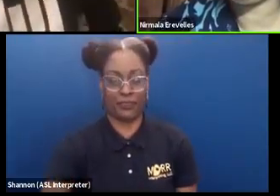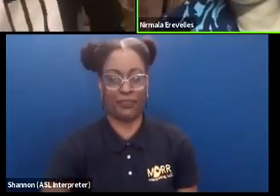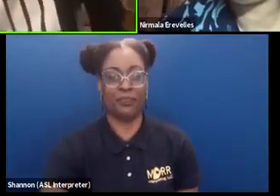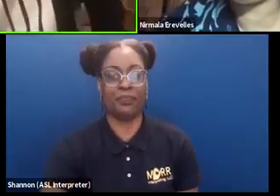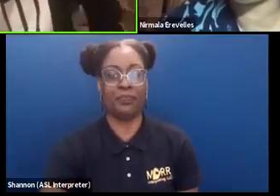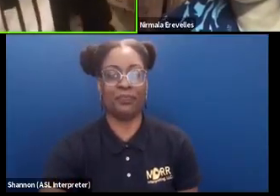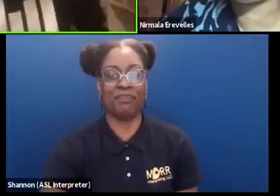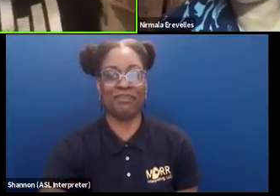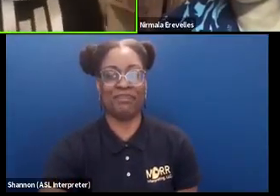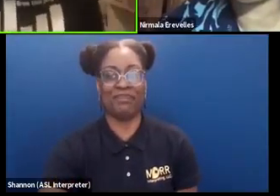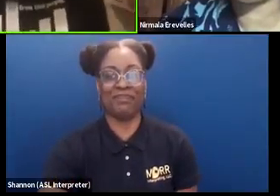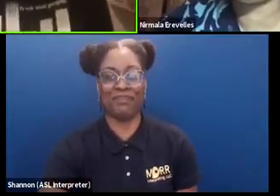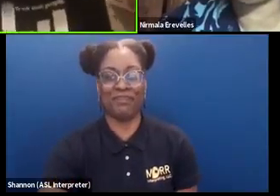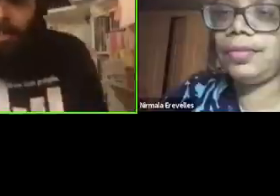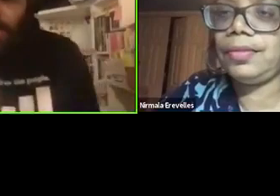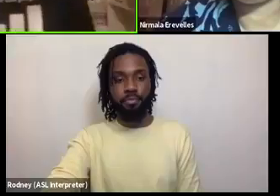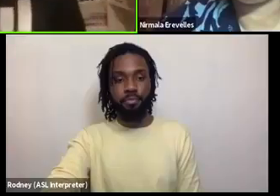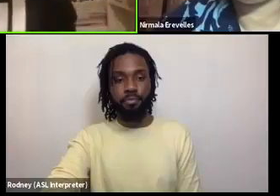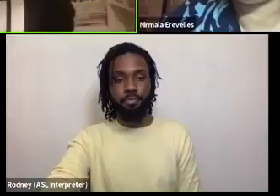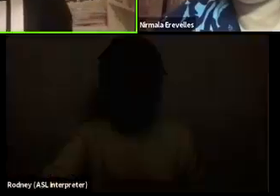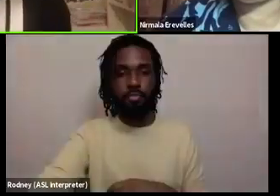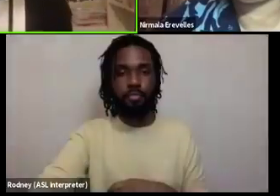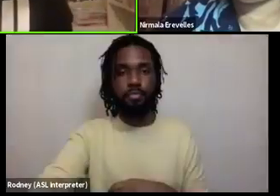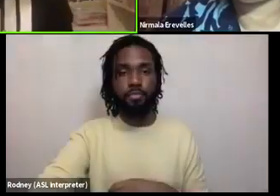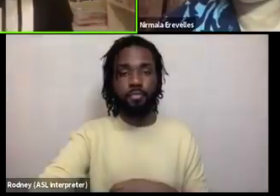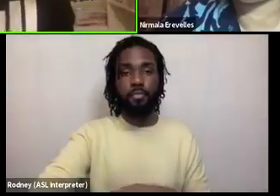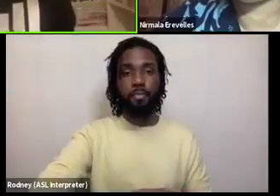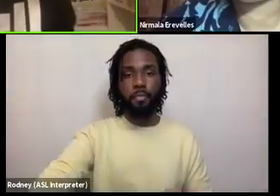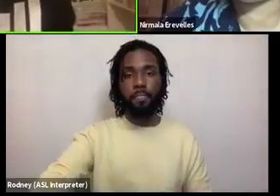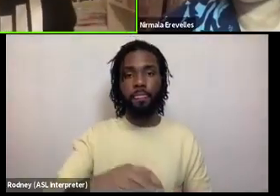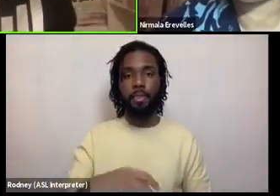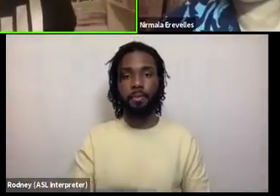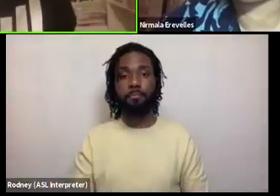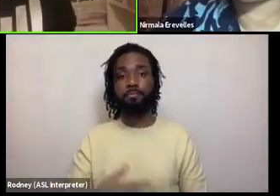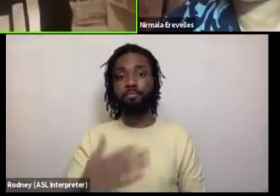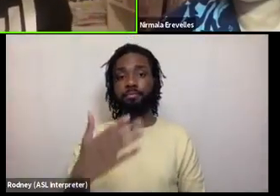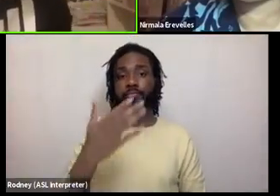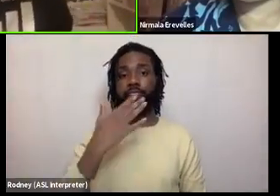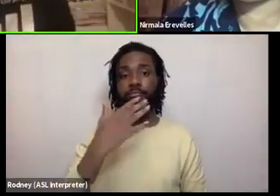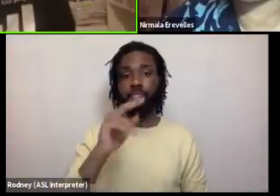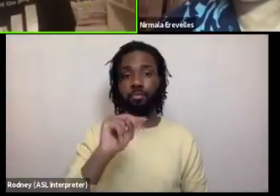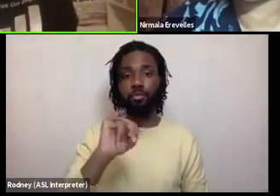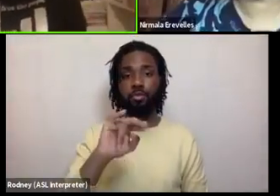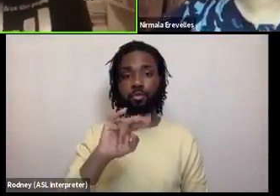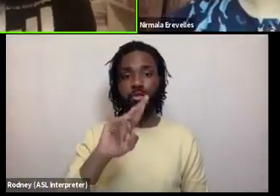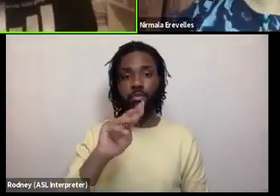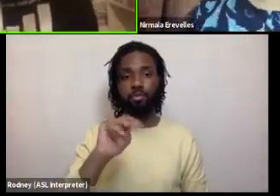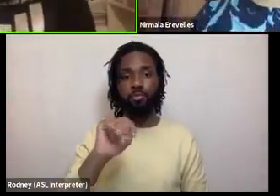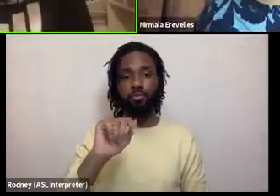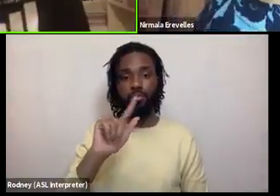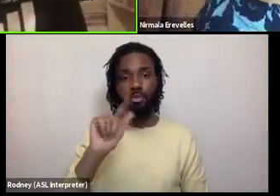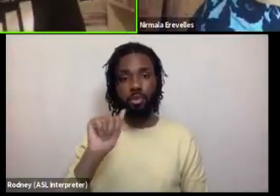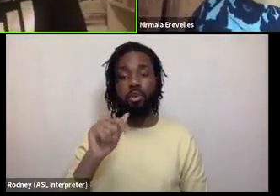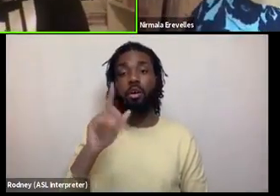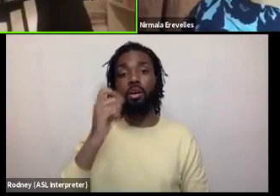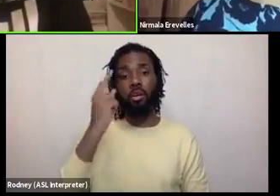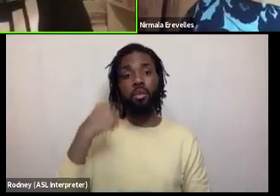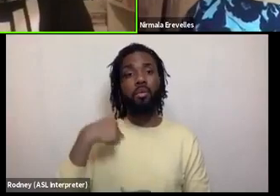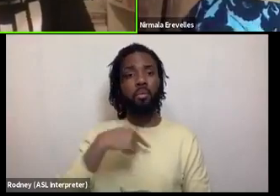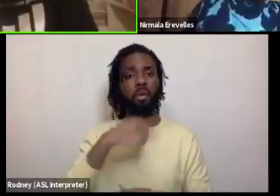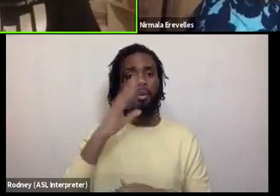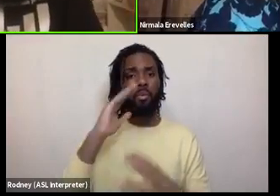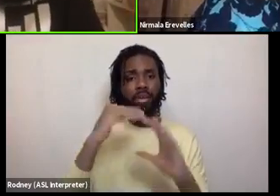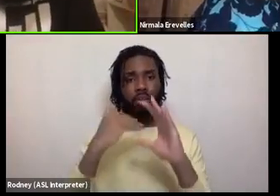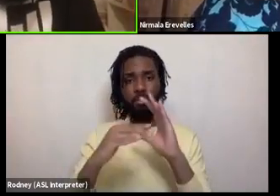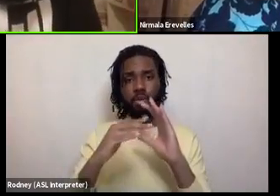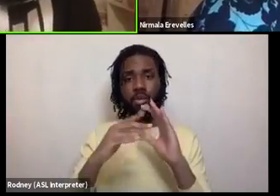Okay, thank you, Nirmala. This is Dustin. We'll send a follow-up email with the recording of the